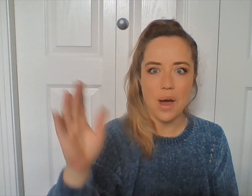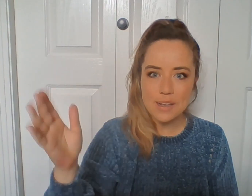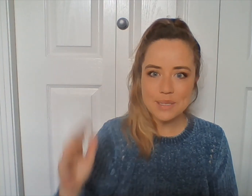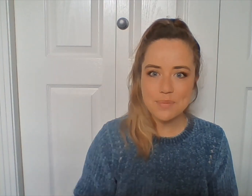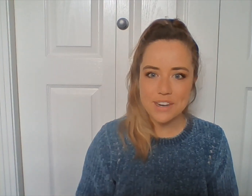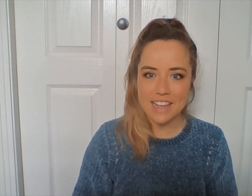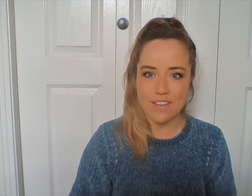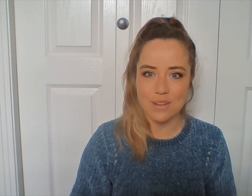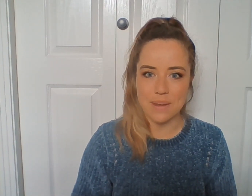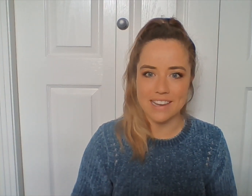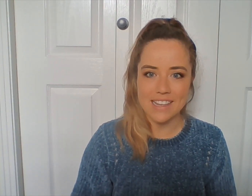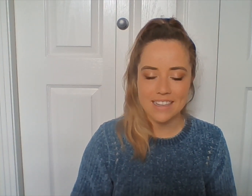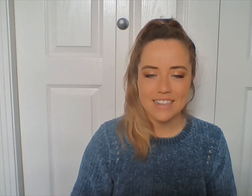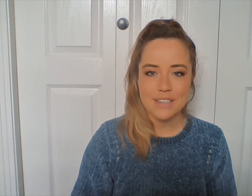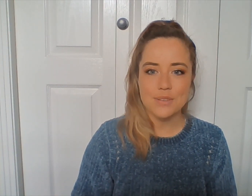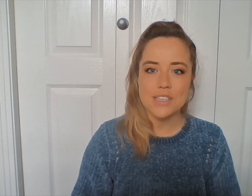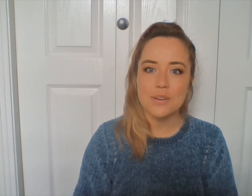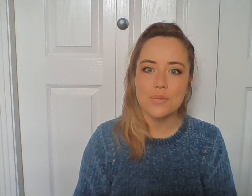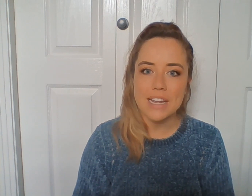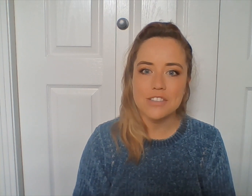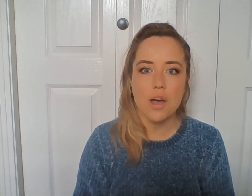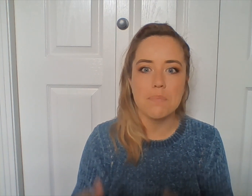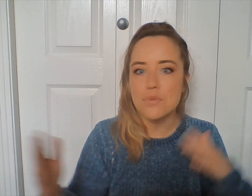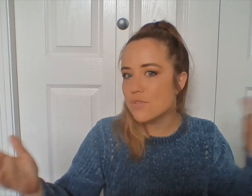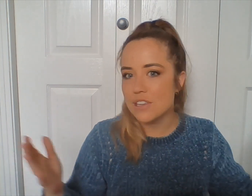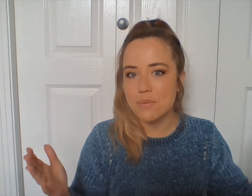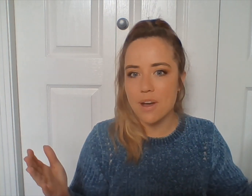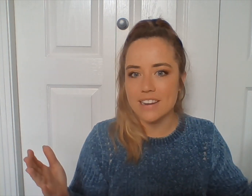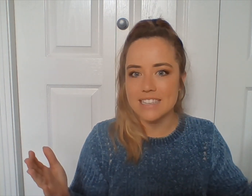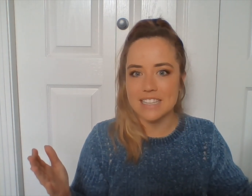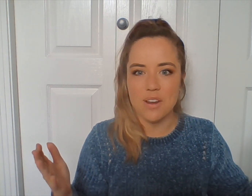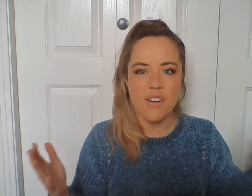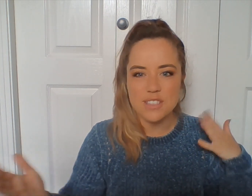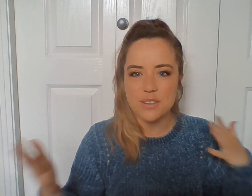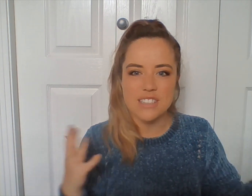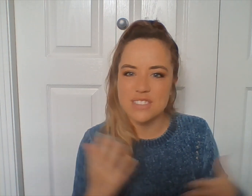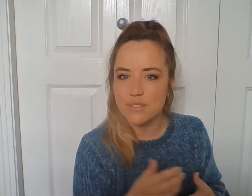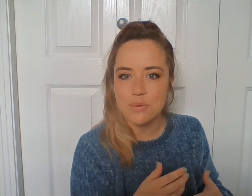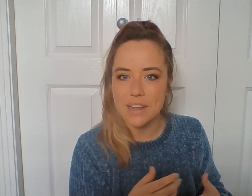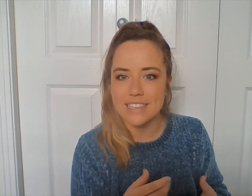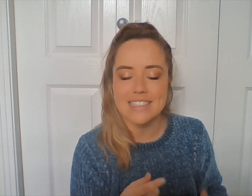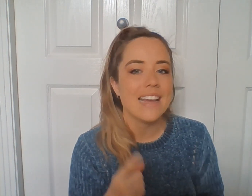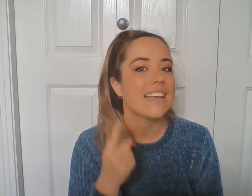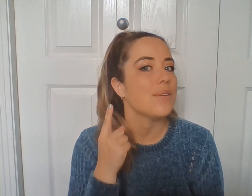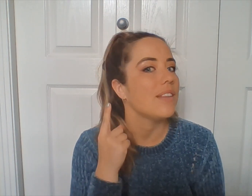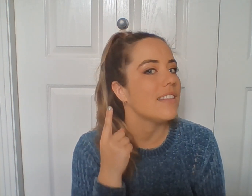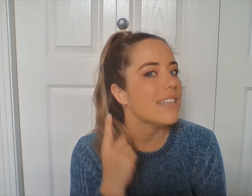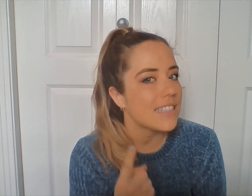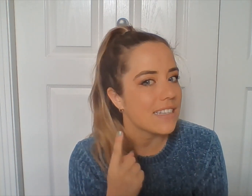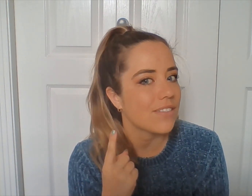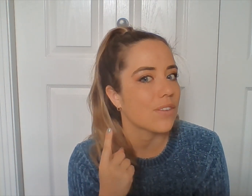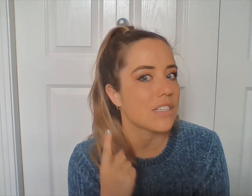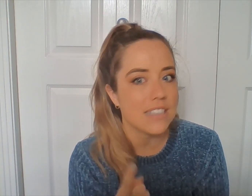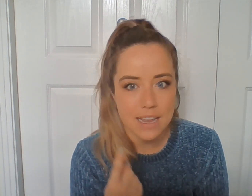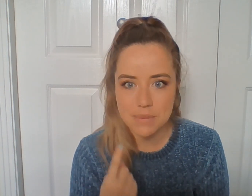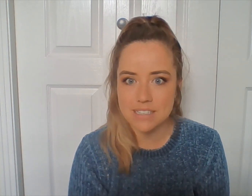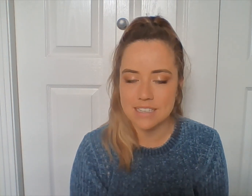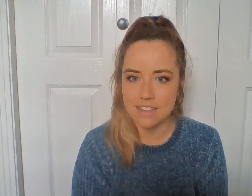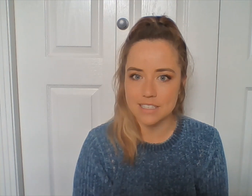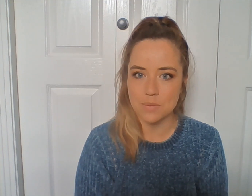Awesome work, everybody. You did a great job moving your bodies in all sorts of different ways. You listened for Simon to tell us